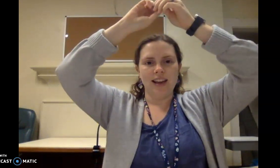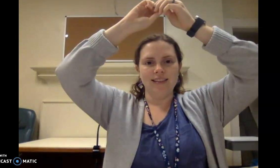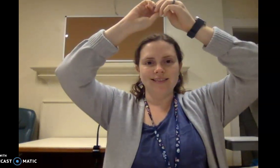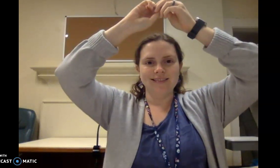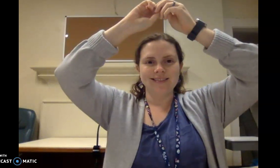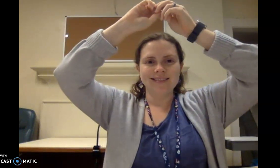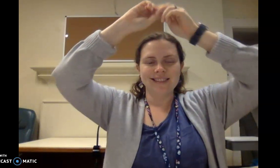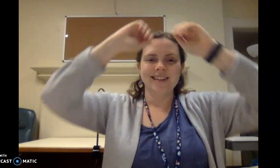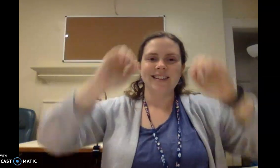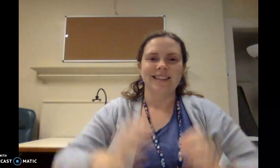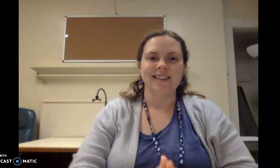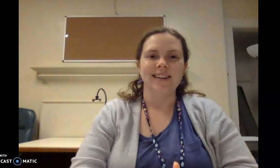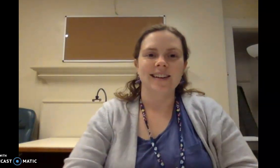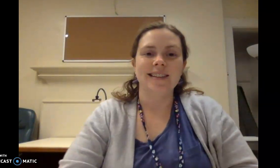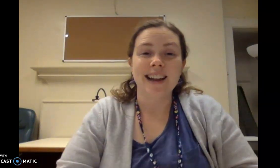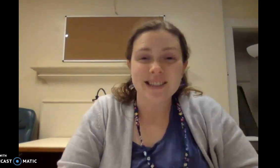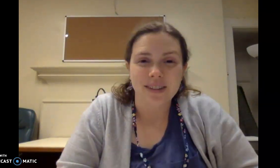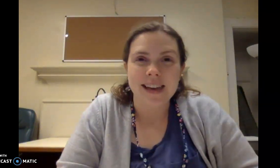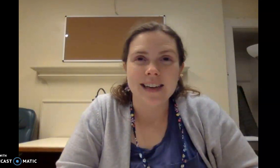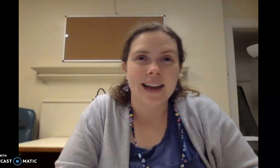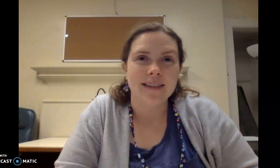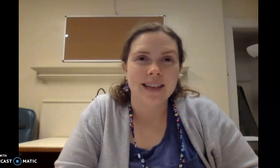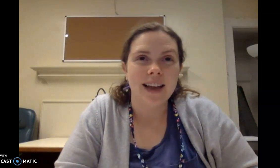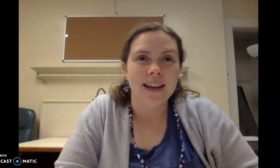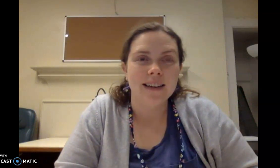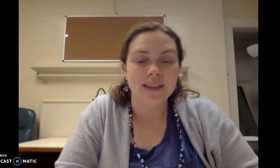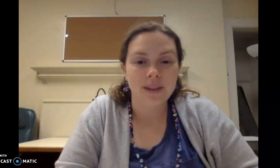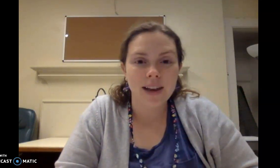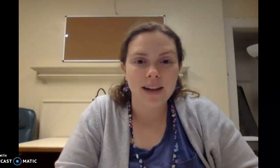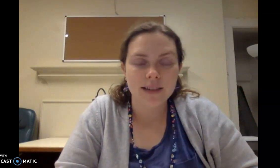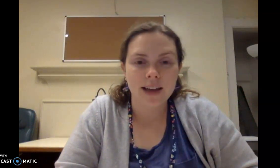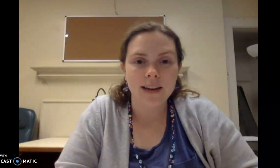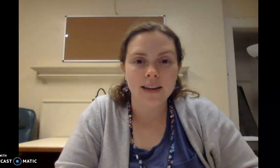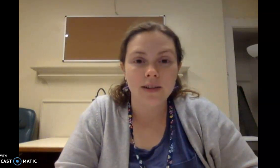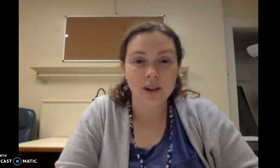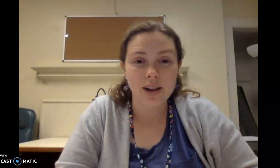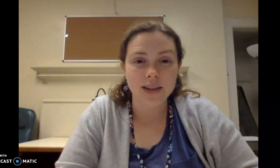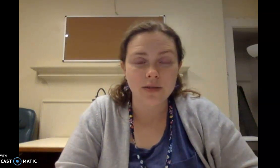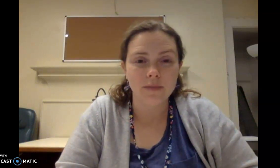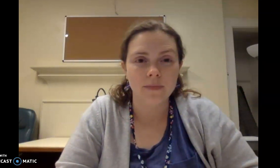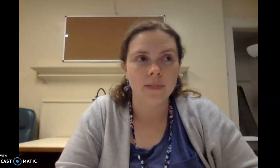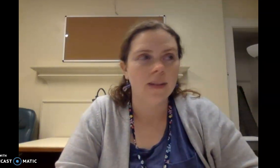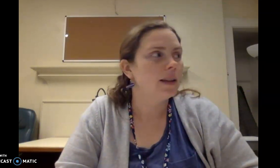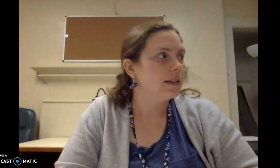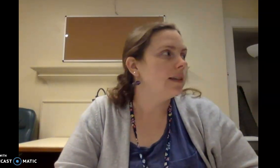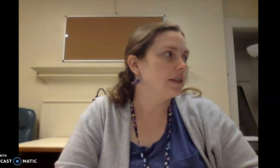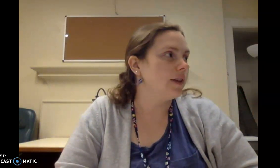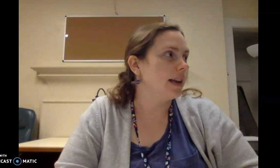again. Good. Today is a rainy day outside. Is it raining outside your classroom? It's raining